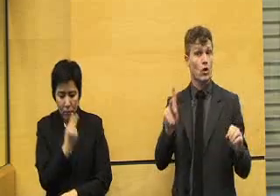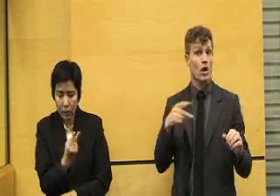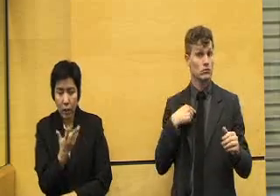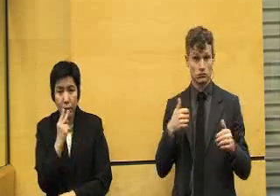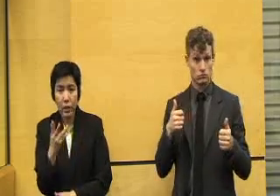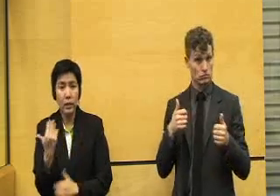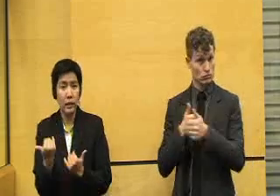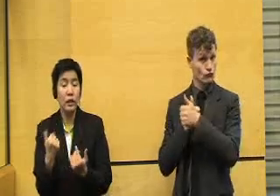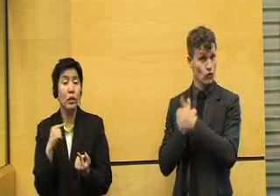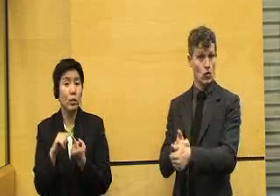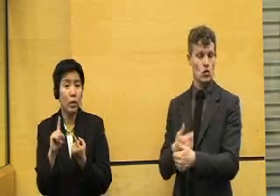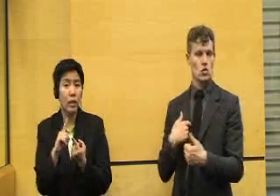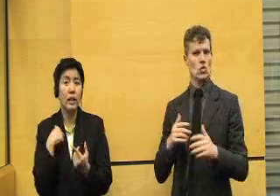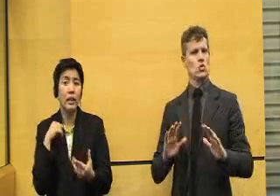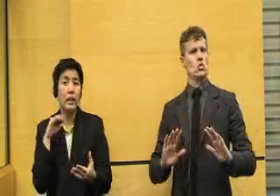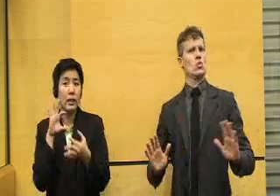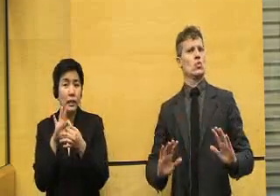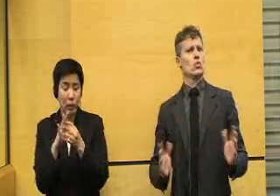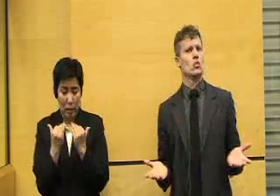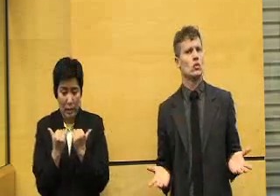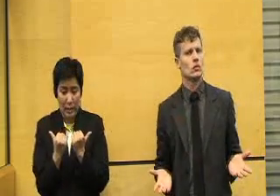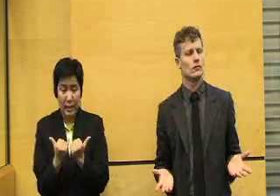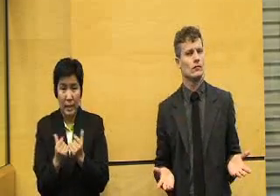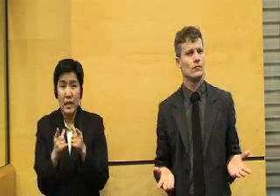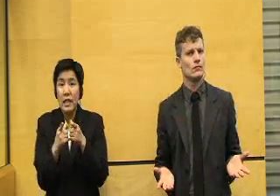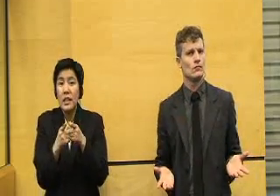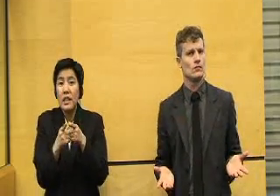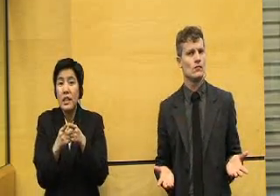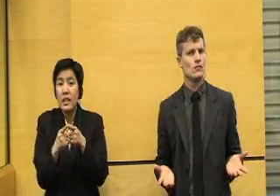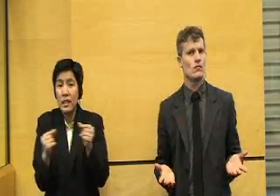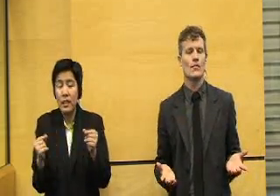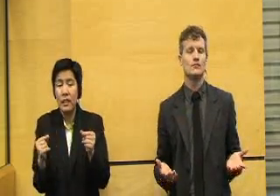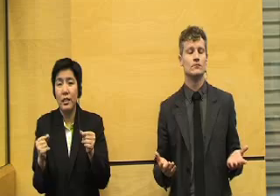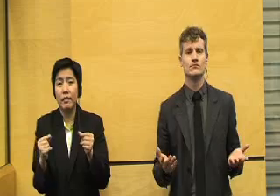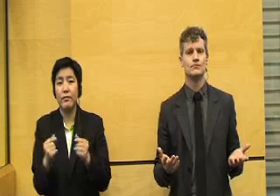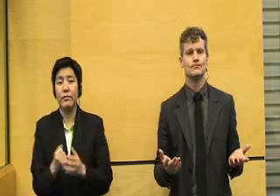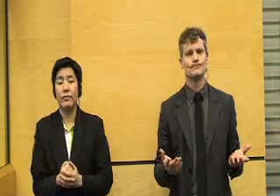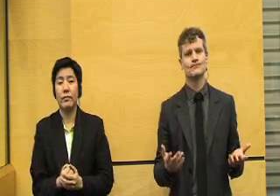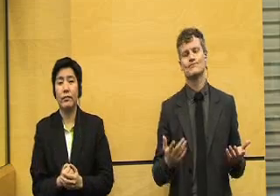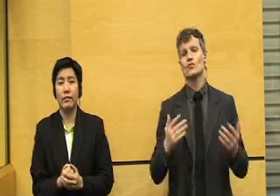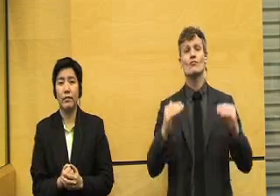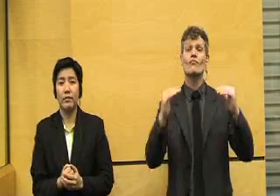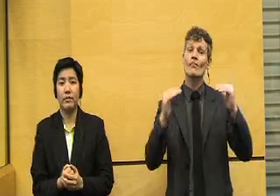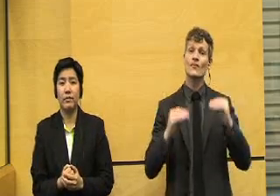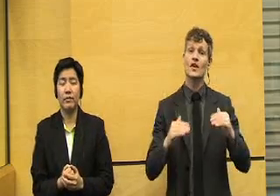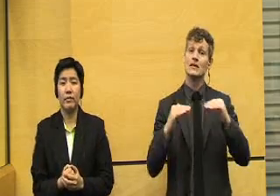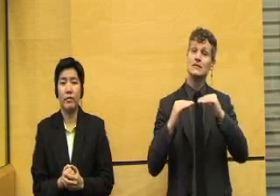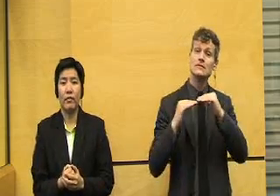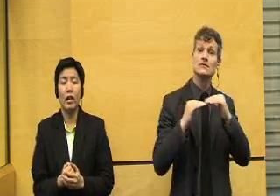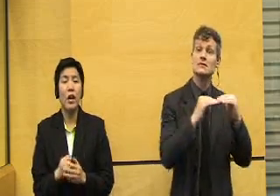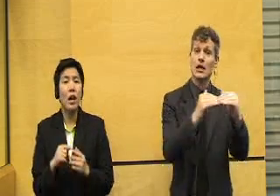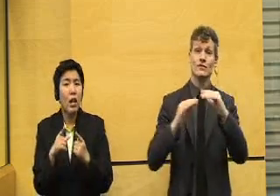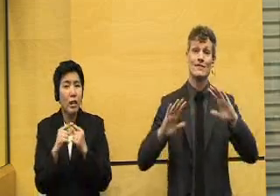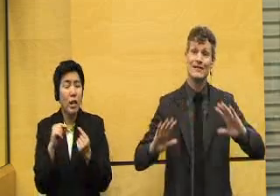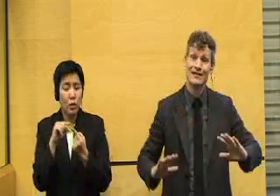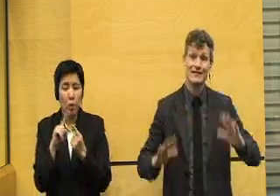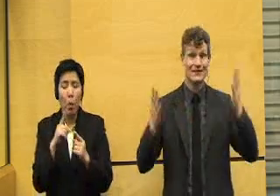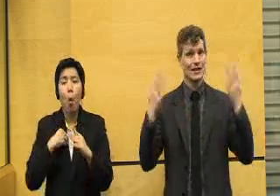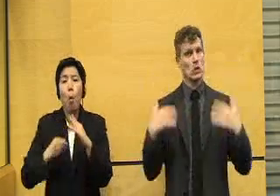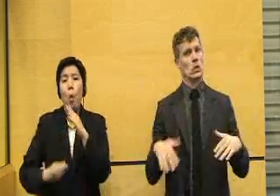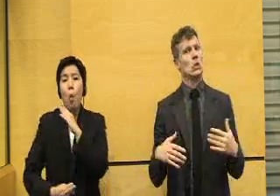persons with disabilities, standard of living, and limited education opportunities, and